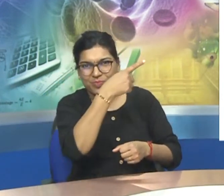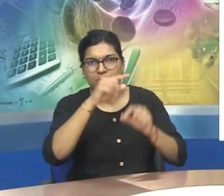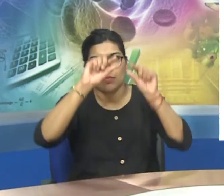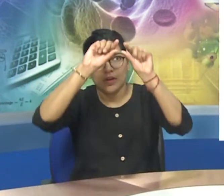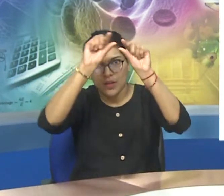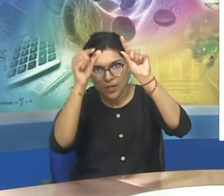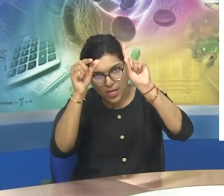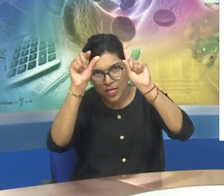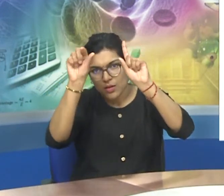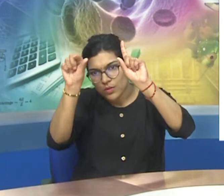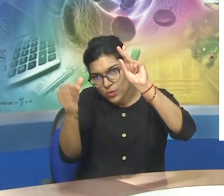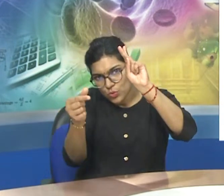3R?